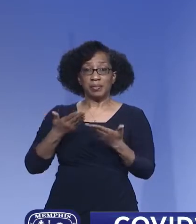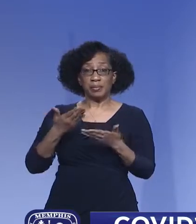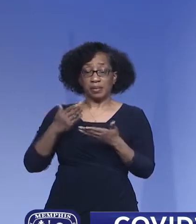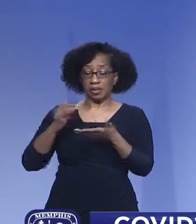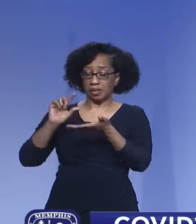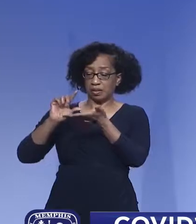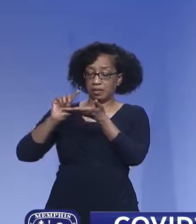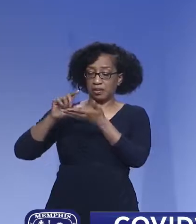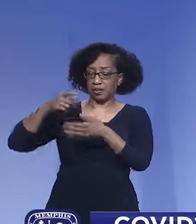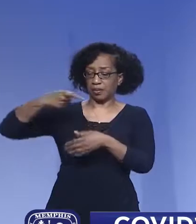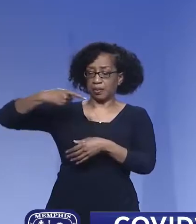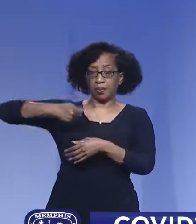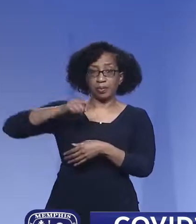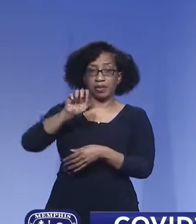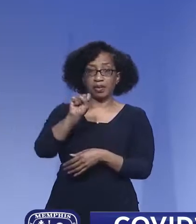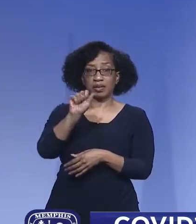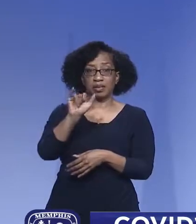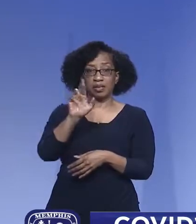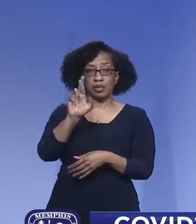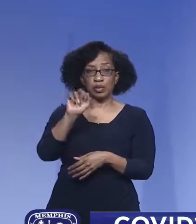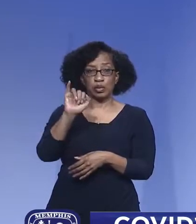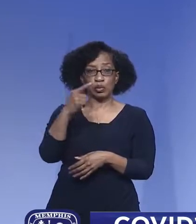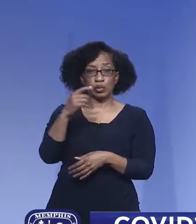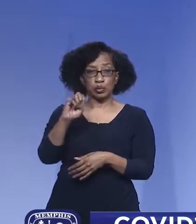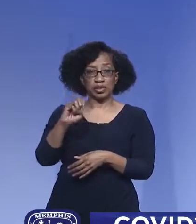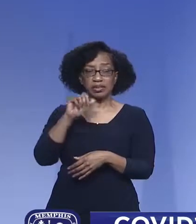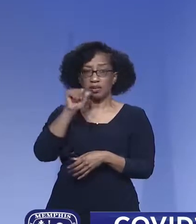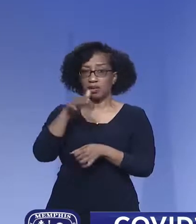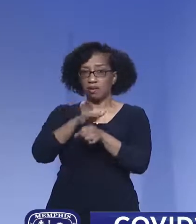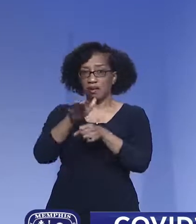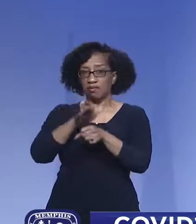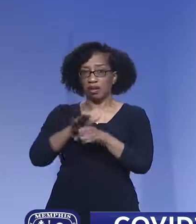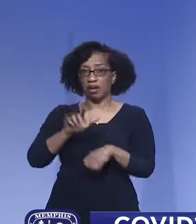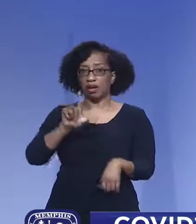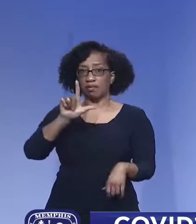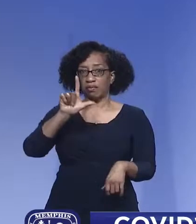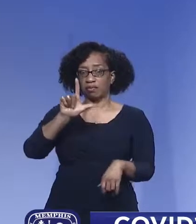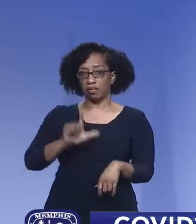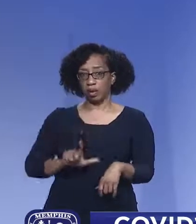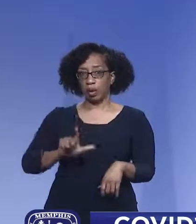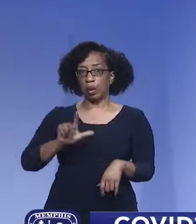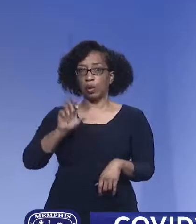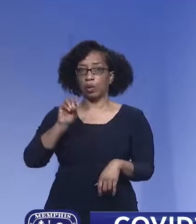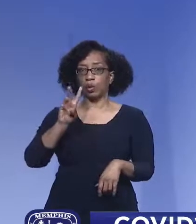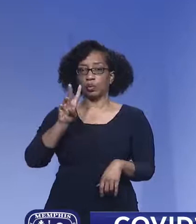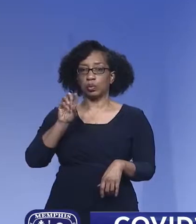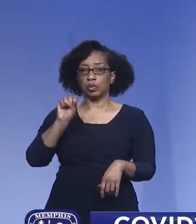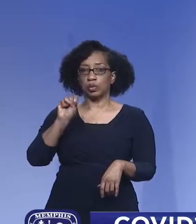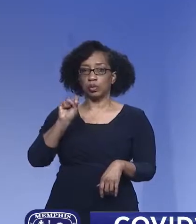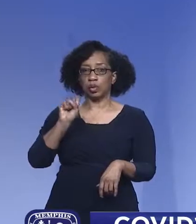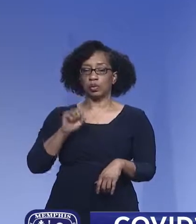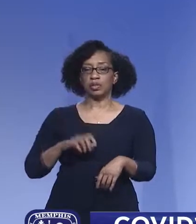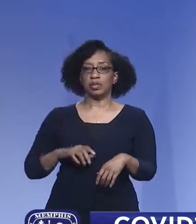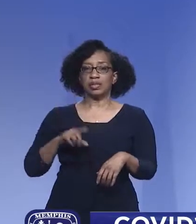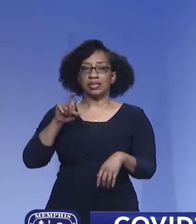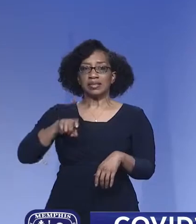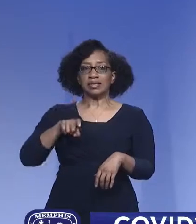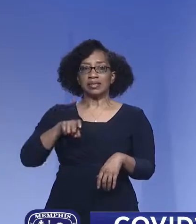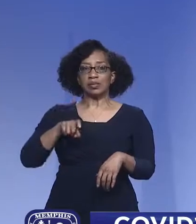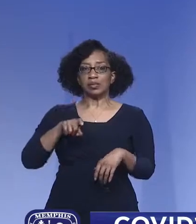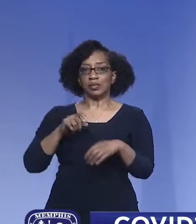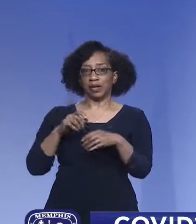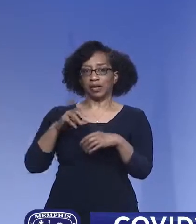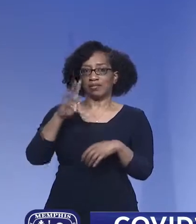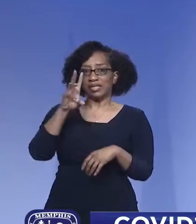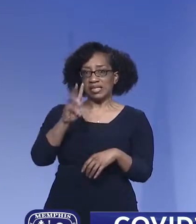syringes. For the Pfizer vaccine, the federal government has said that we should extract 6 doses from every vial. Unless you have a